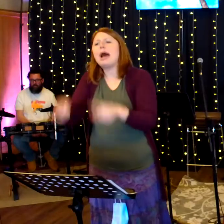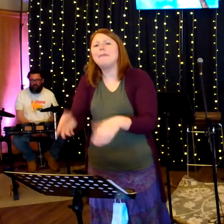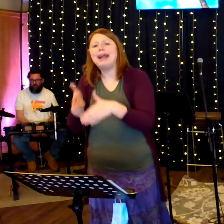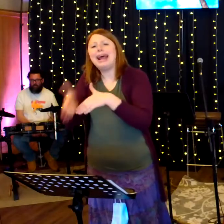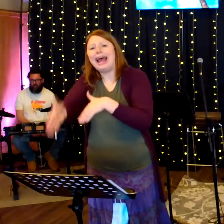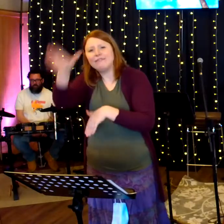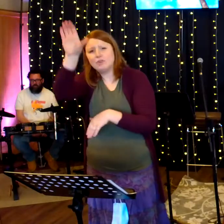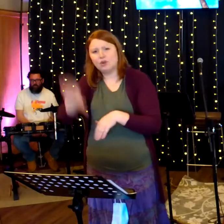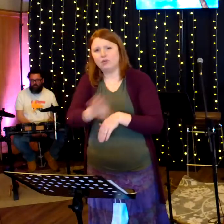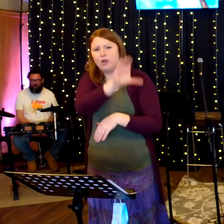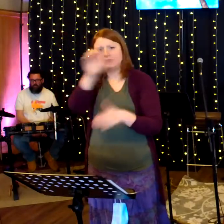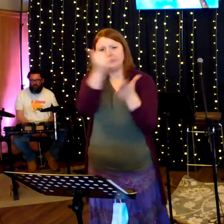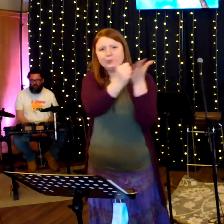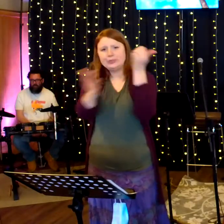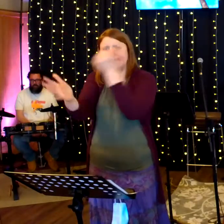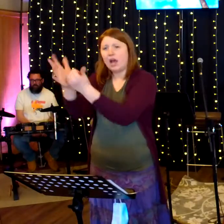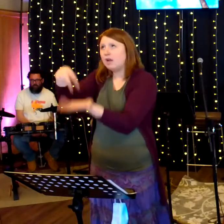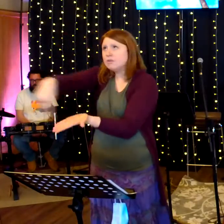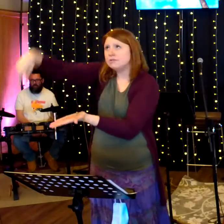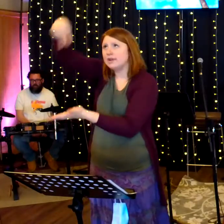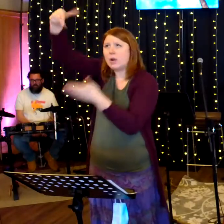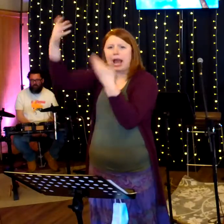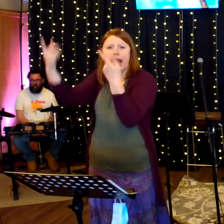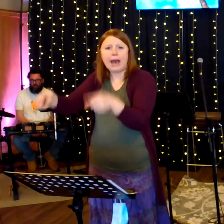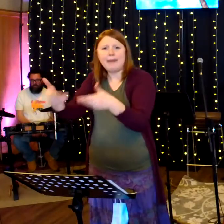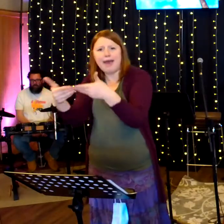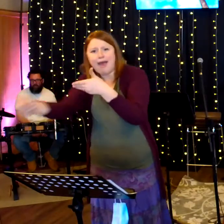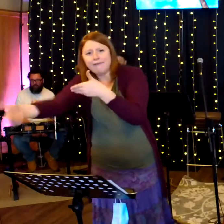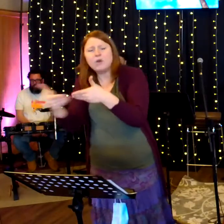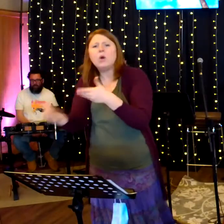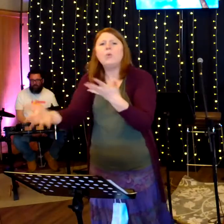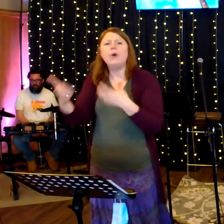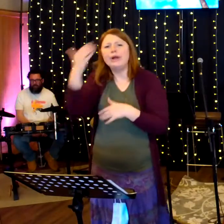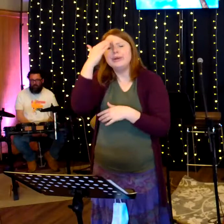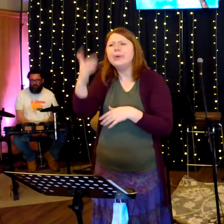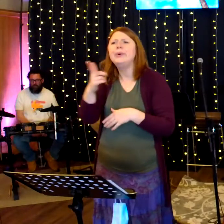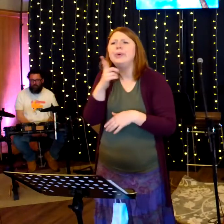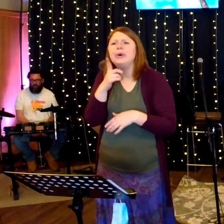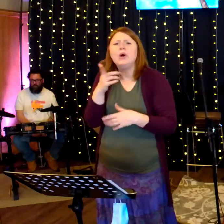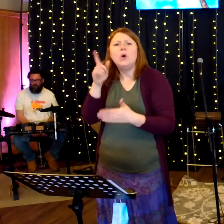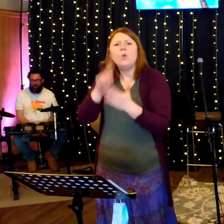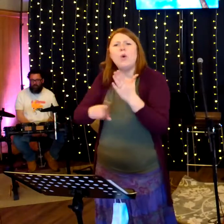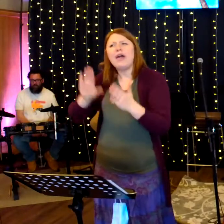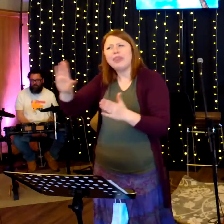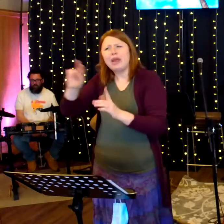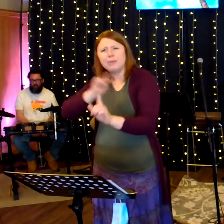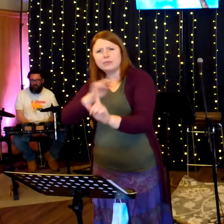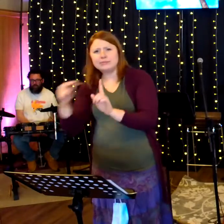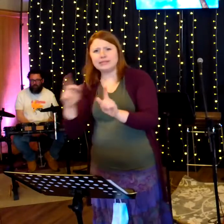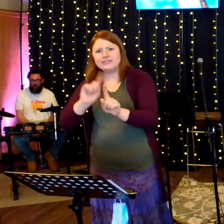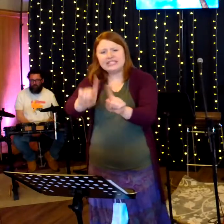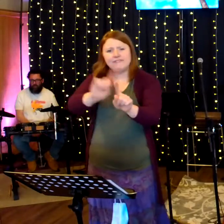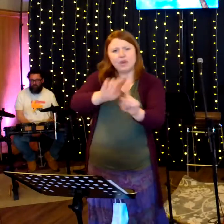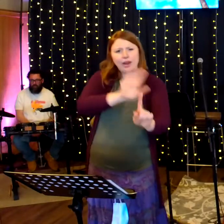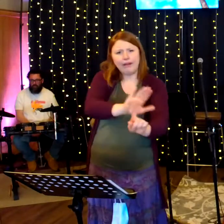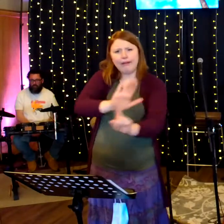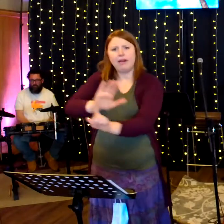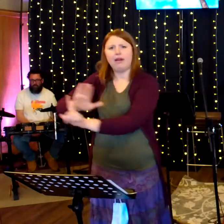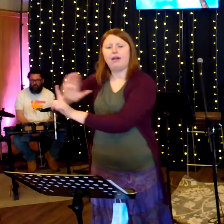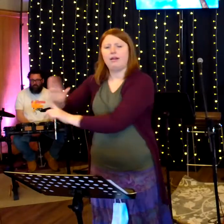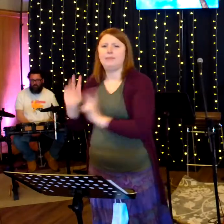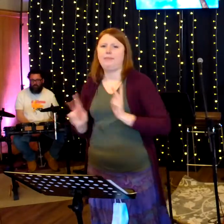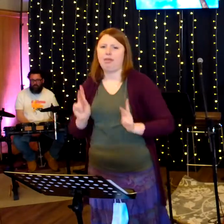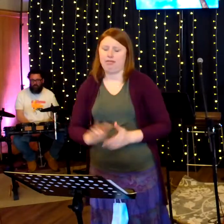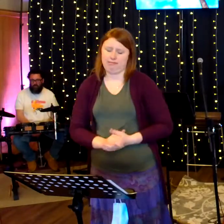and his resurrection, through the perspective of different people who were there, who walked different parts of that with